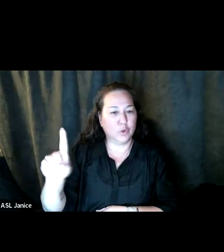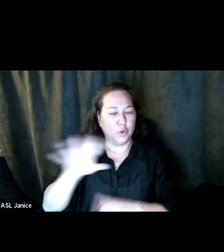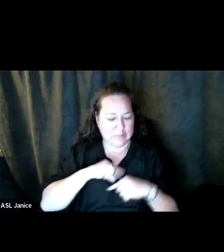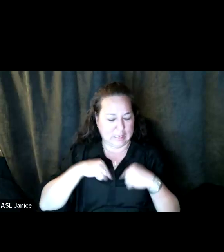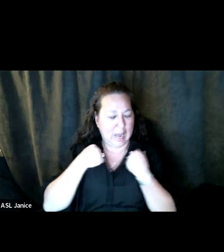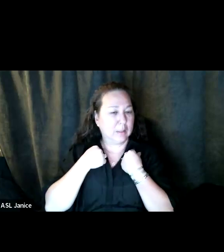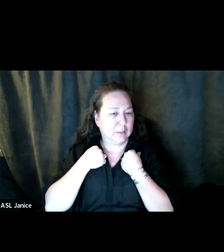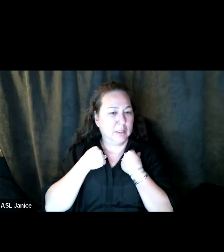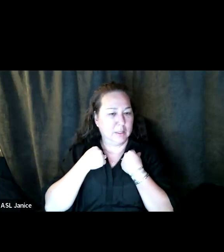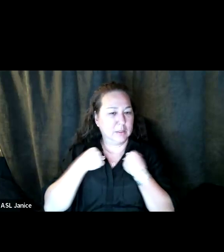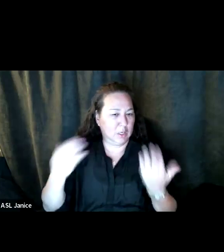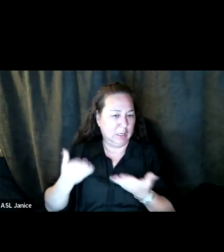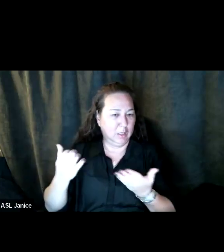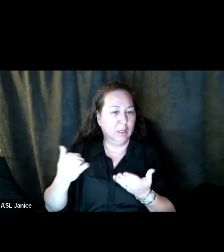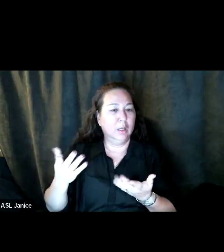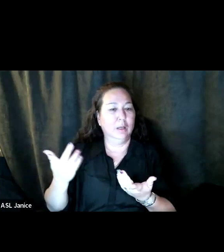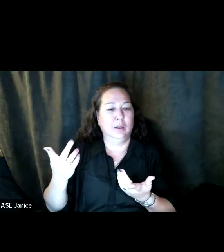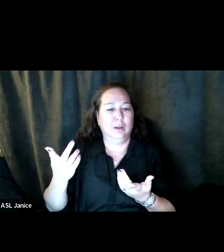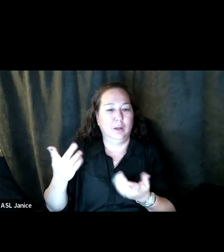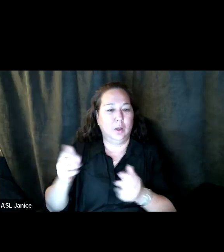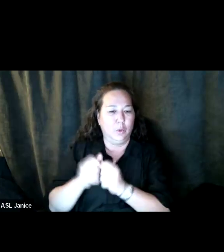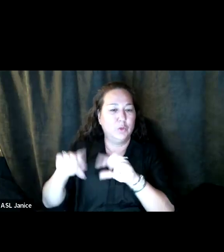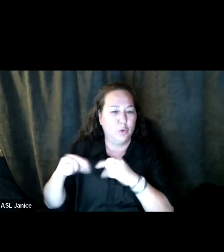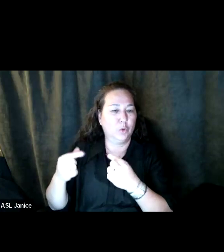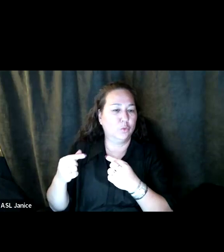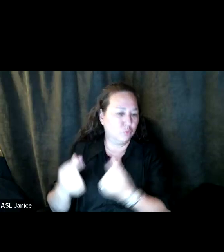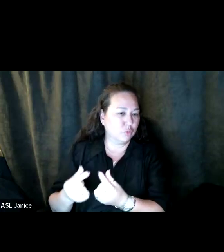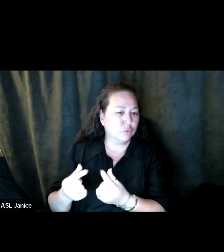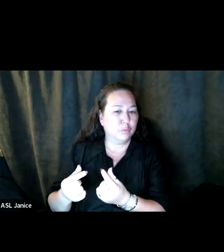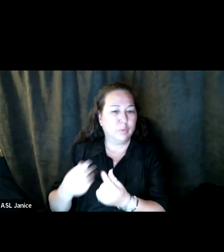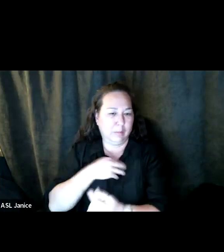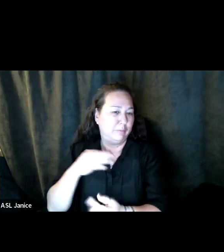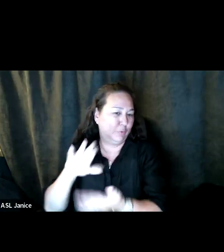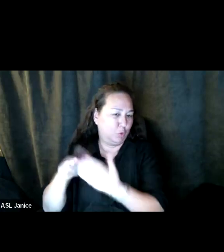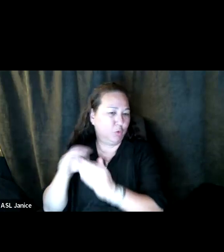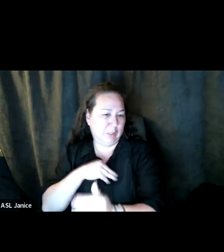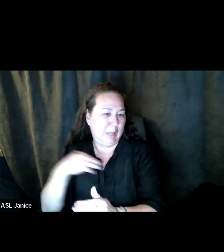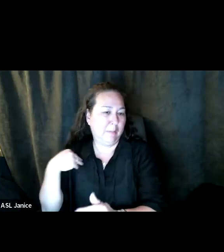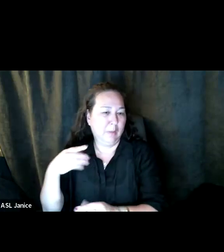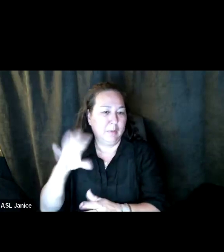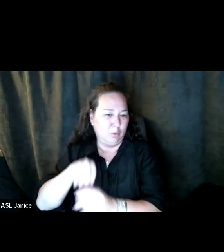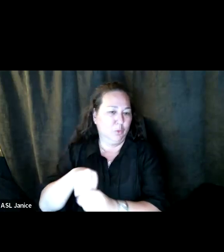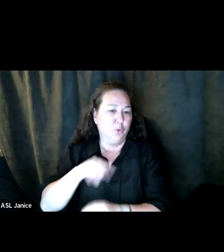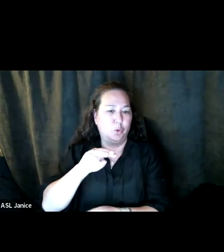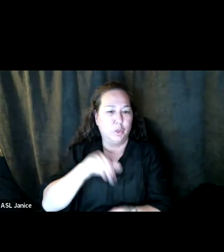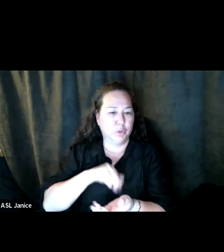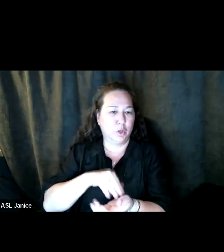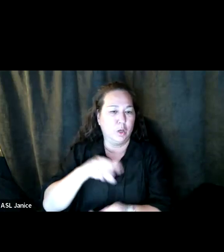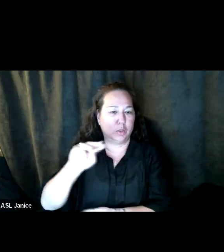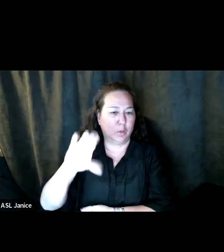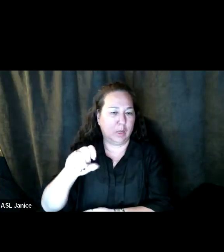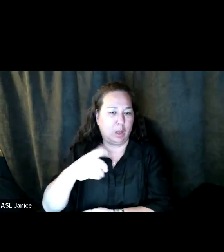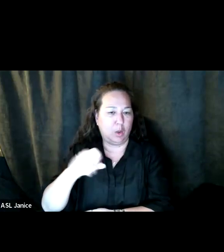community members, including Dr. G. McGuire, and to support essentially a fully public renovation of White Stadium.